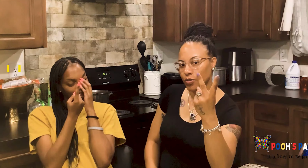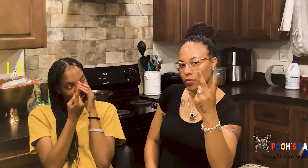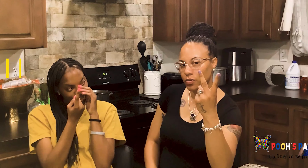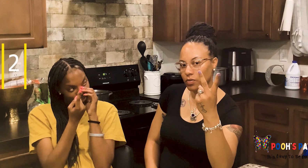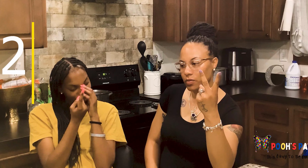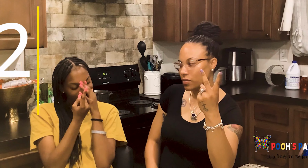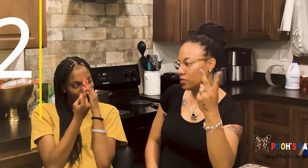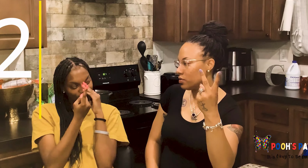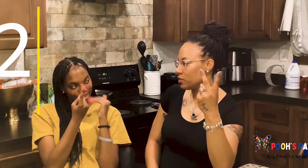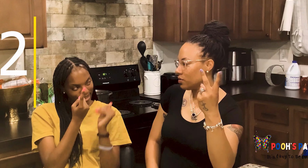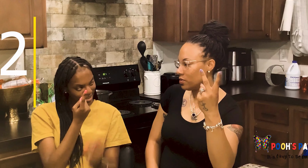2,